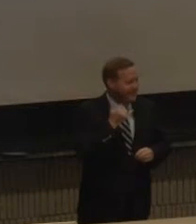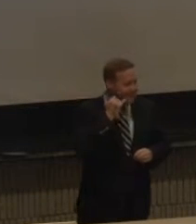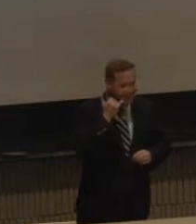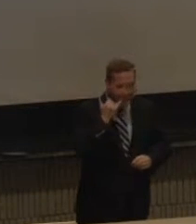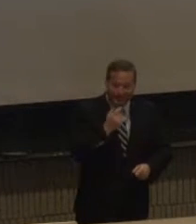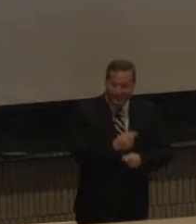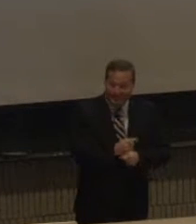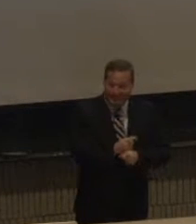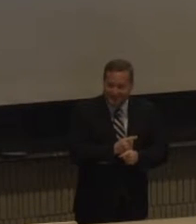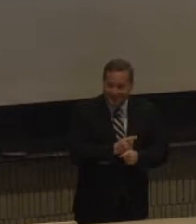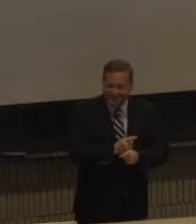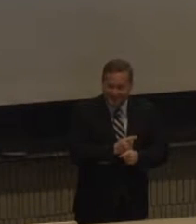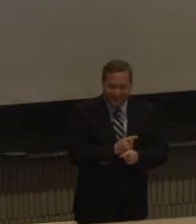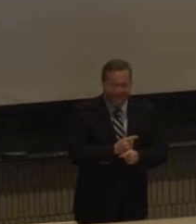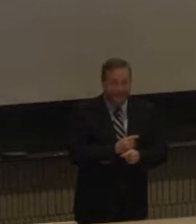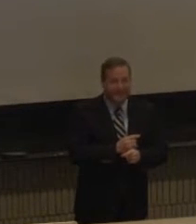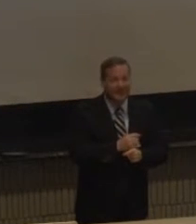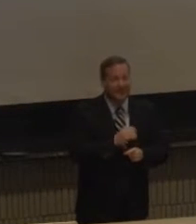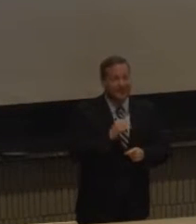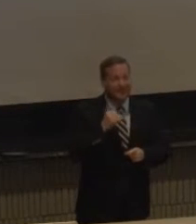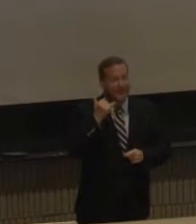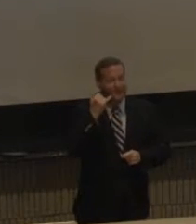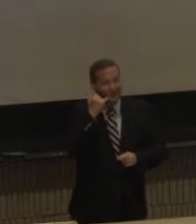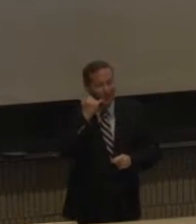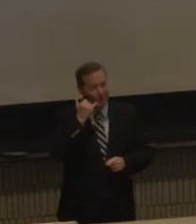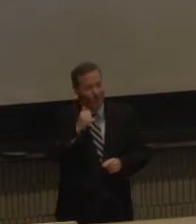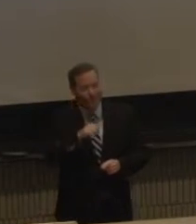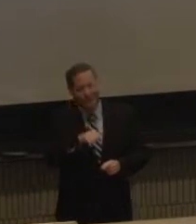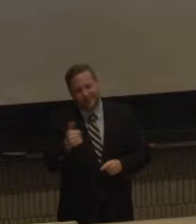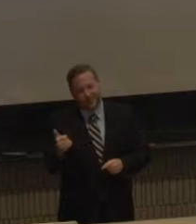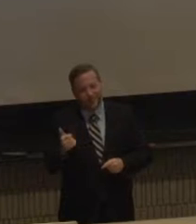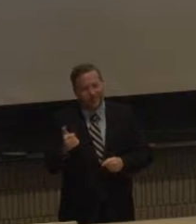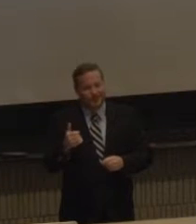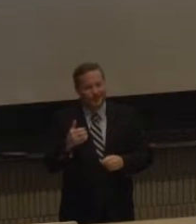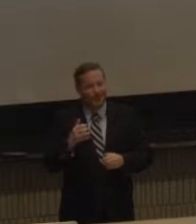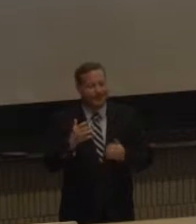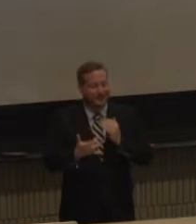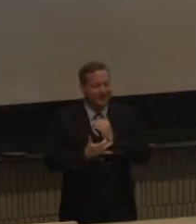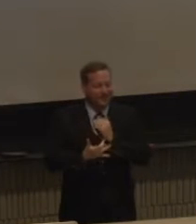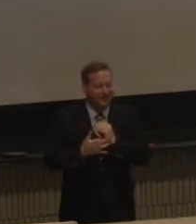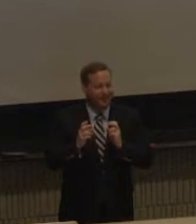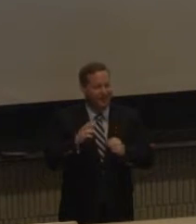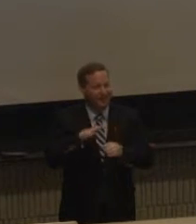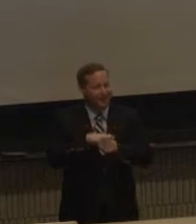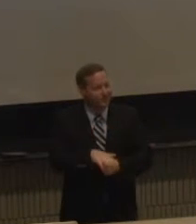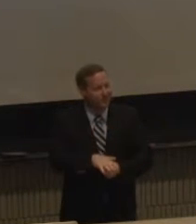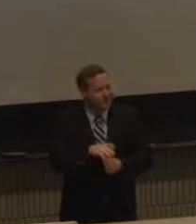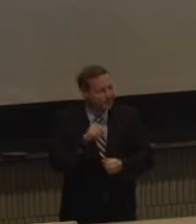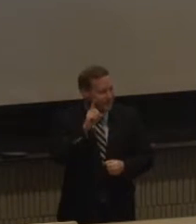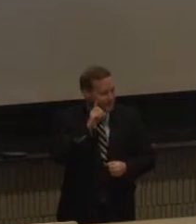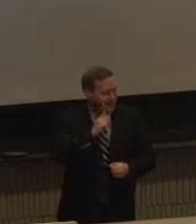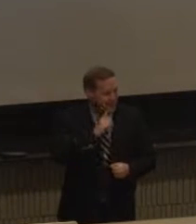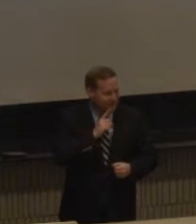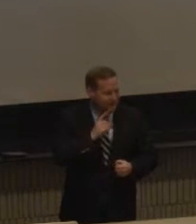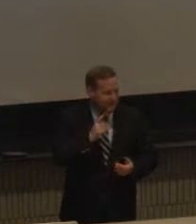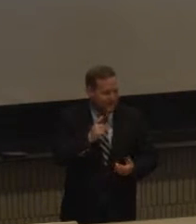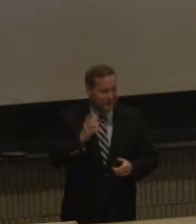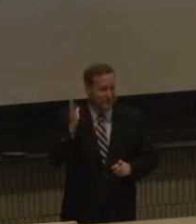He invented the phone, right? He's famous for that, you're aware of that. He also created